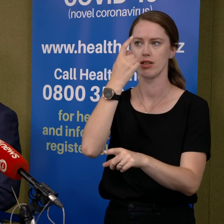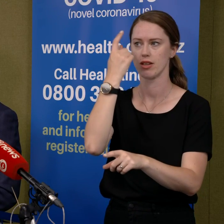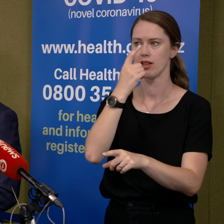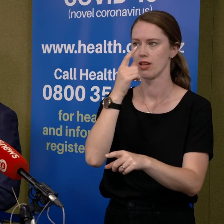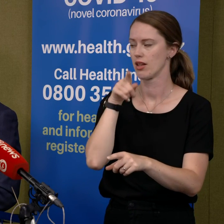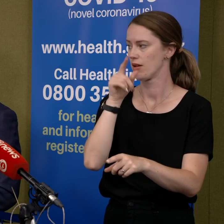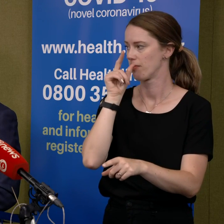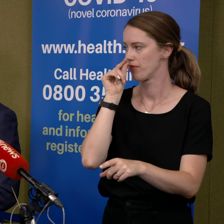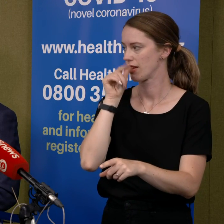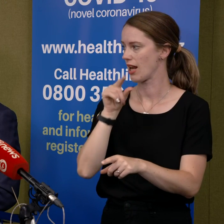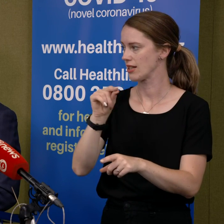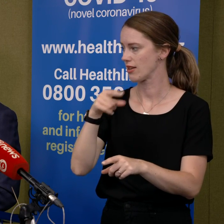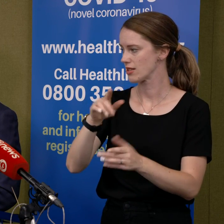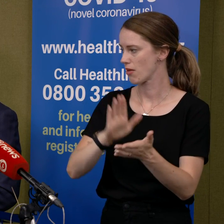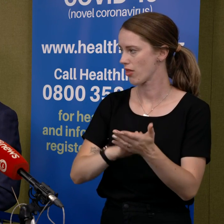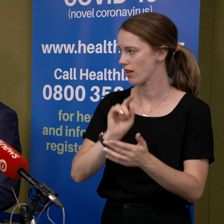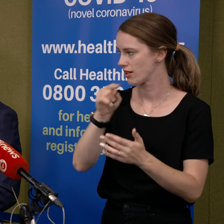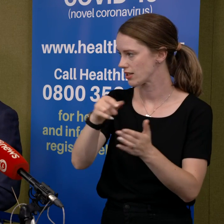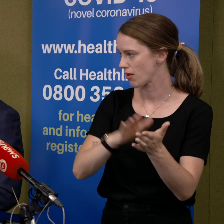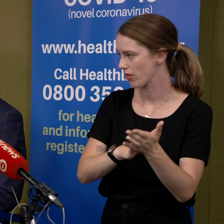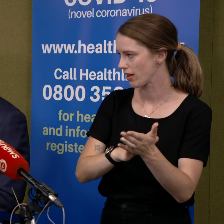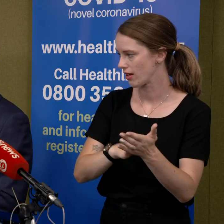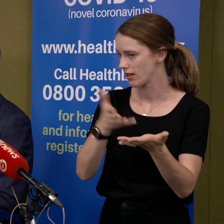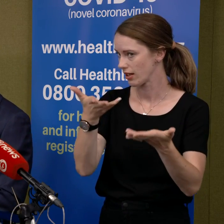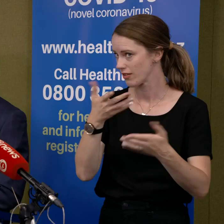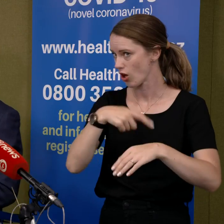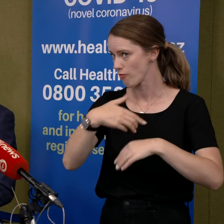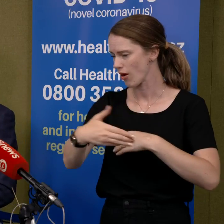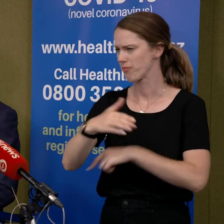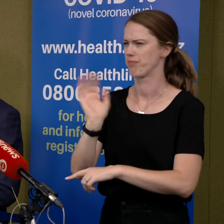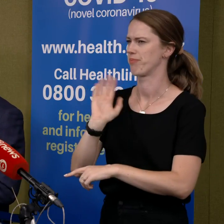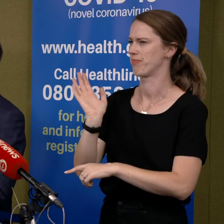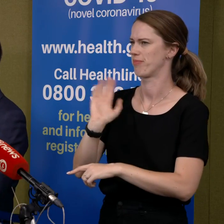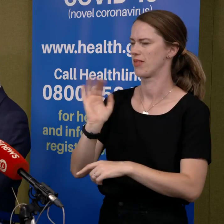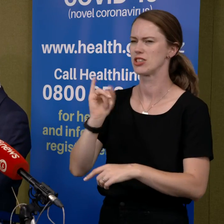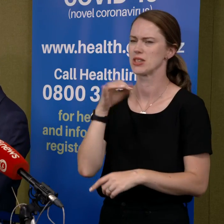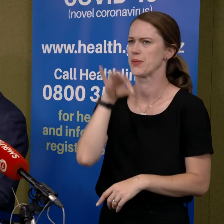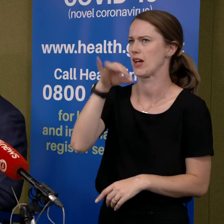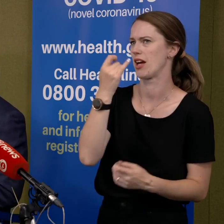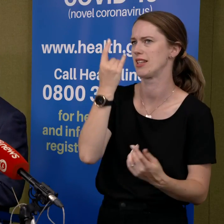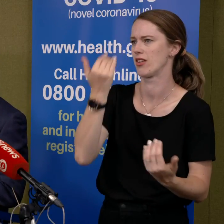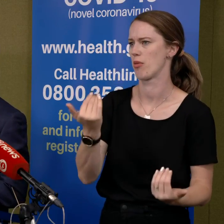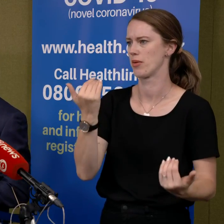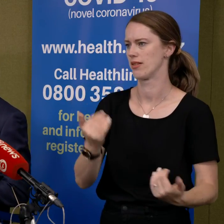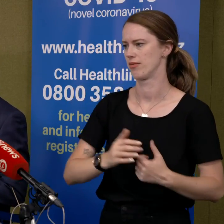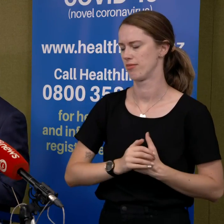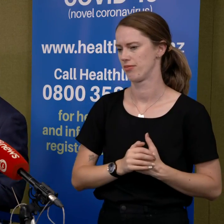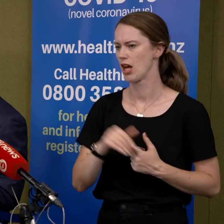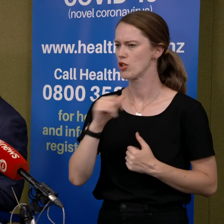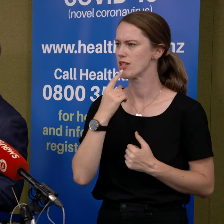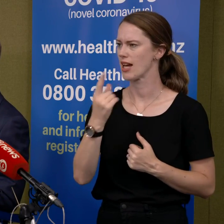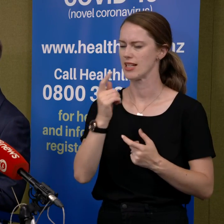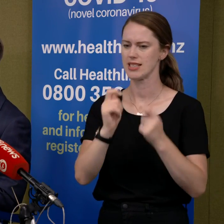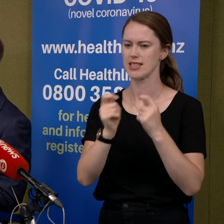we see that potentially later this month, or will it be next month? Is there any time frame? No, I'm not going. That's just an idea at the moment. And I should say that